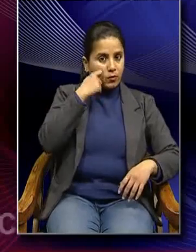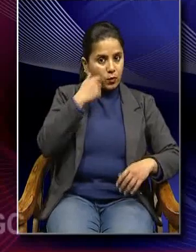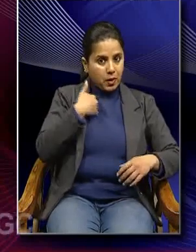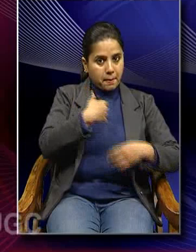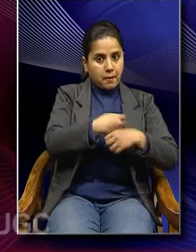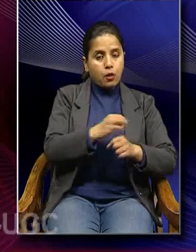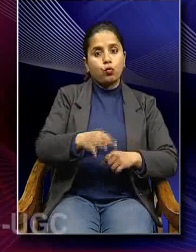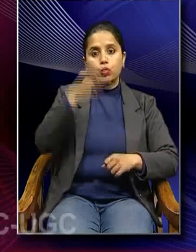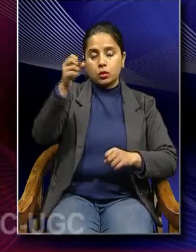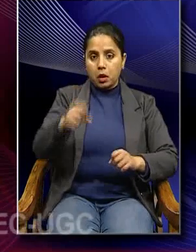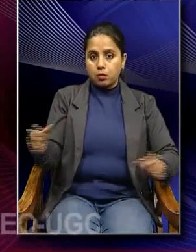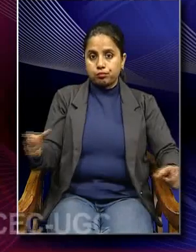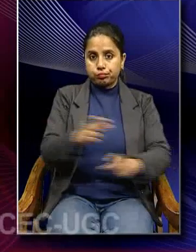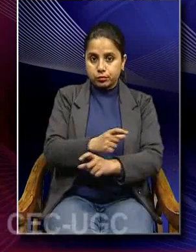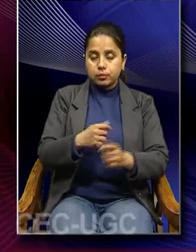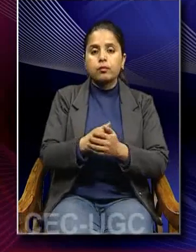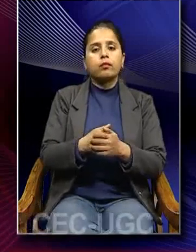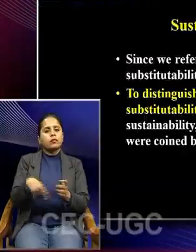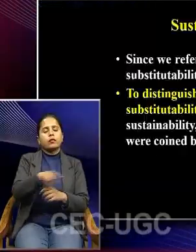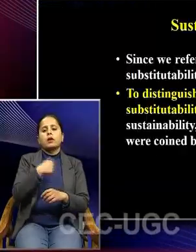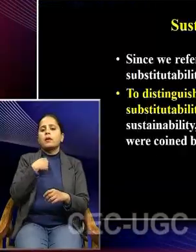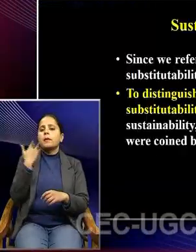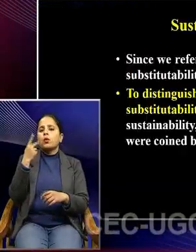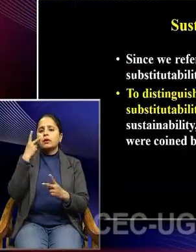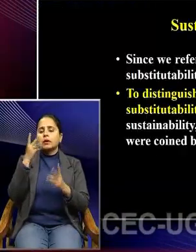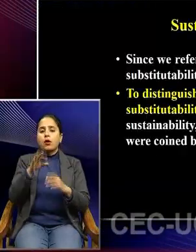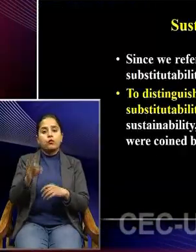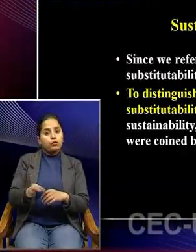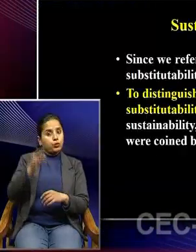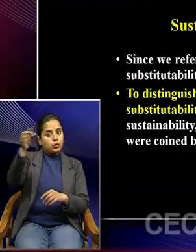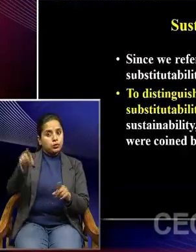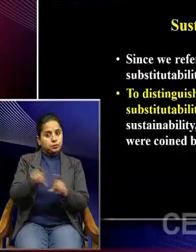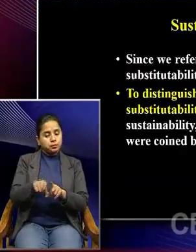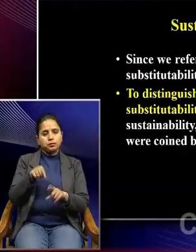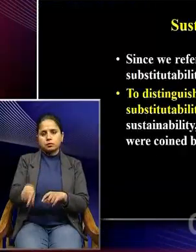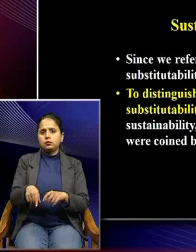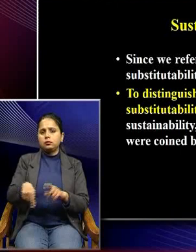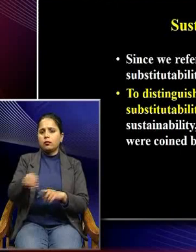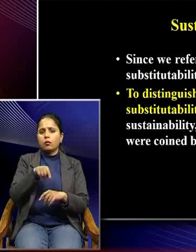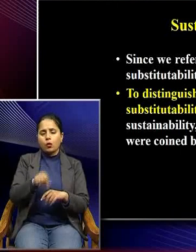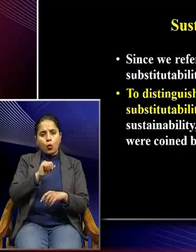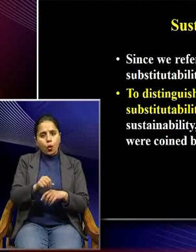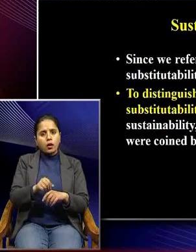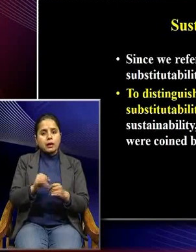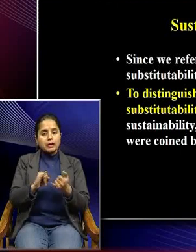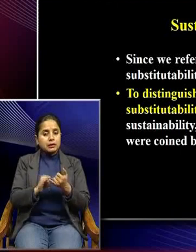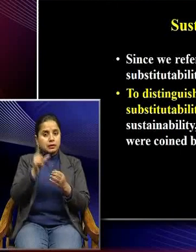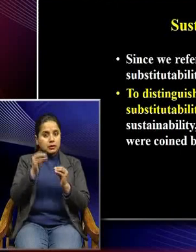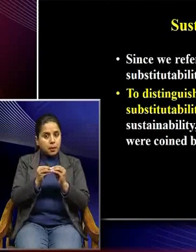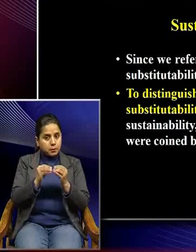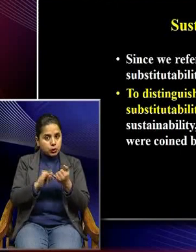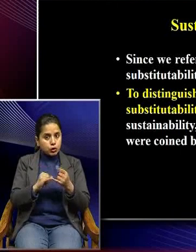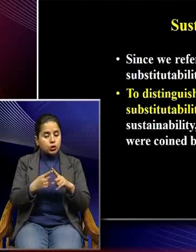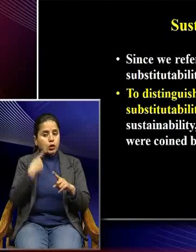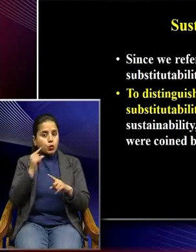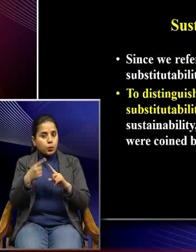future. Since we refer to the future, the extent of substitutability is